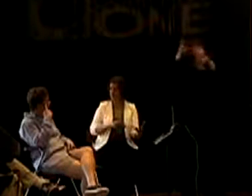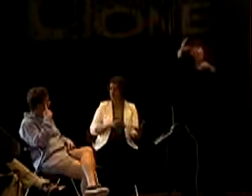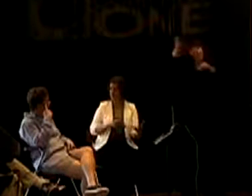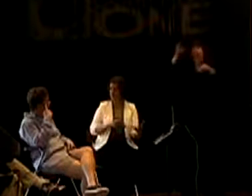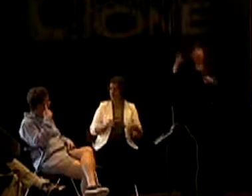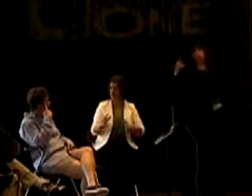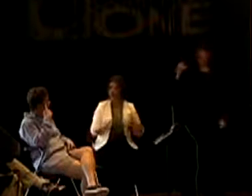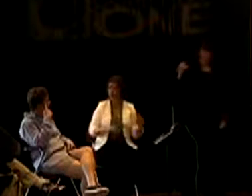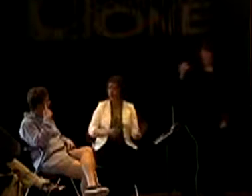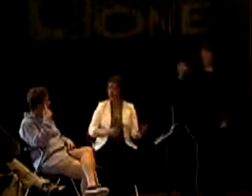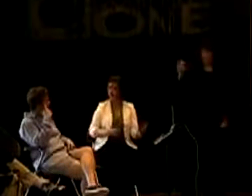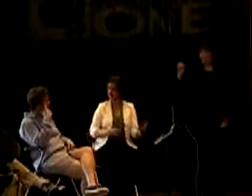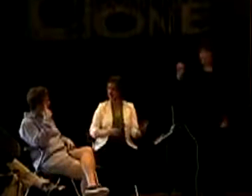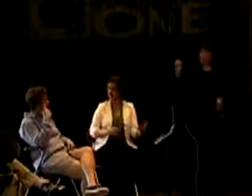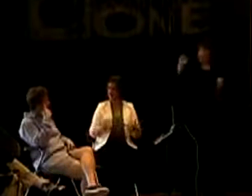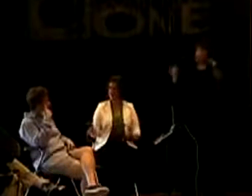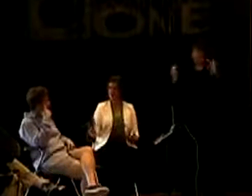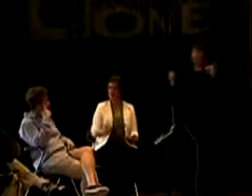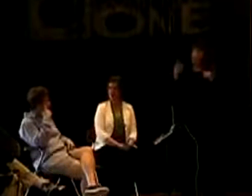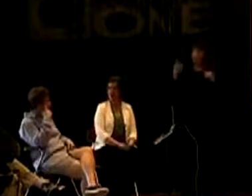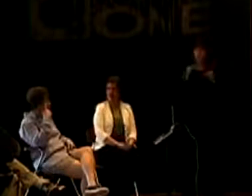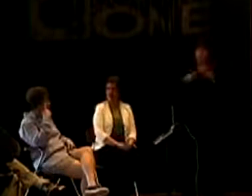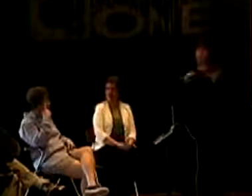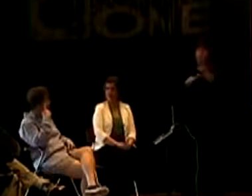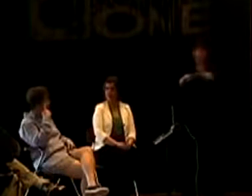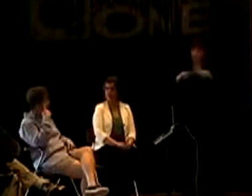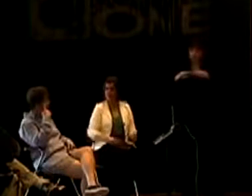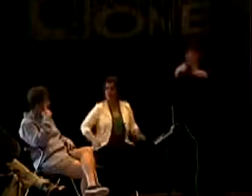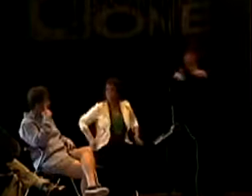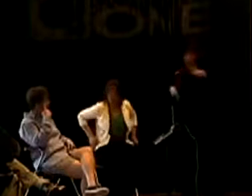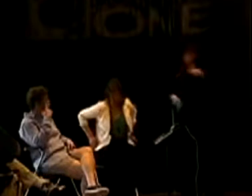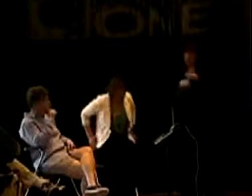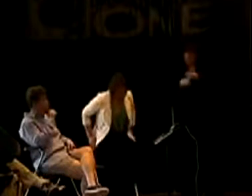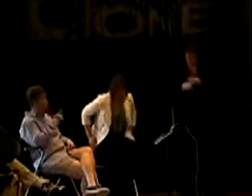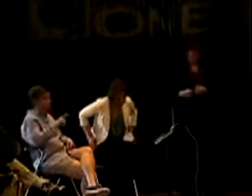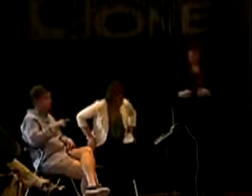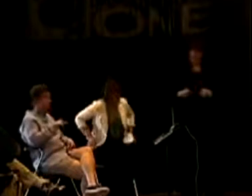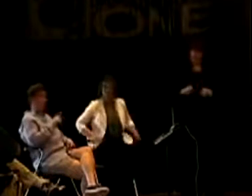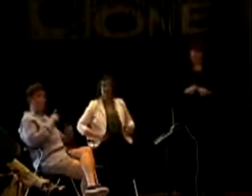versus bilingualism. If you have anything you want to add about that.